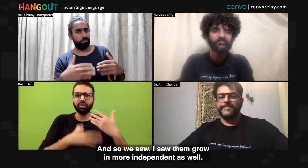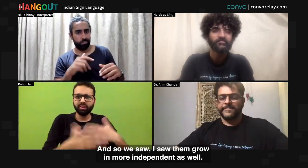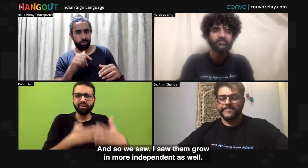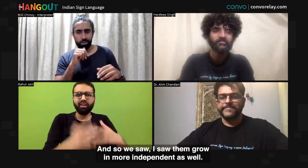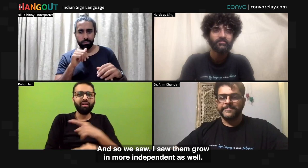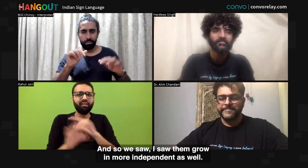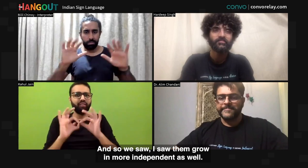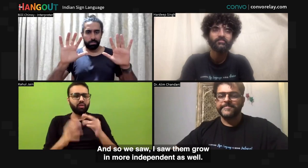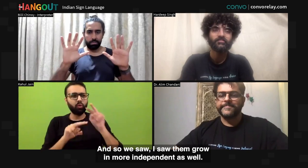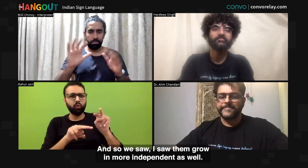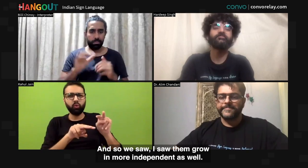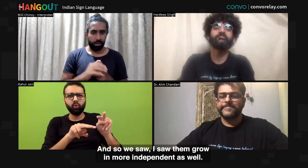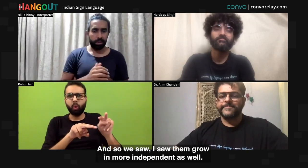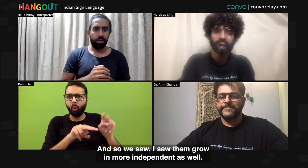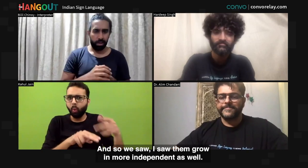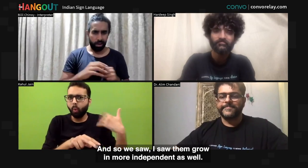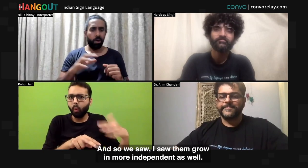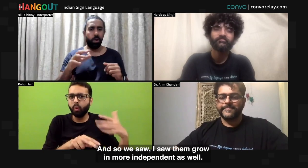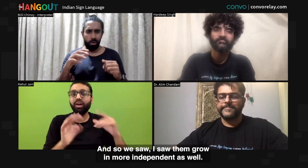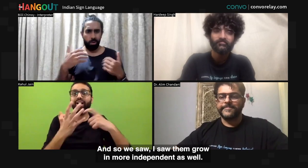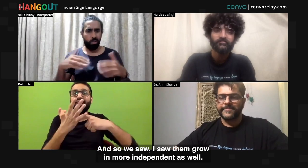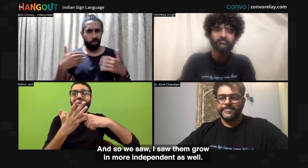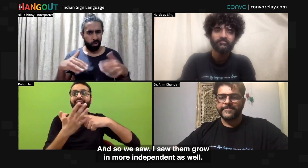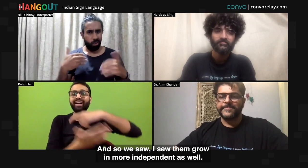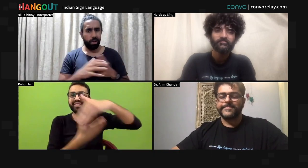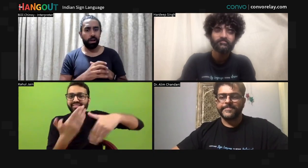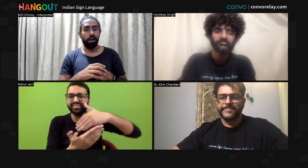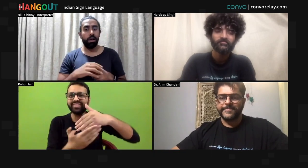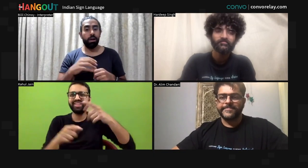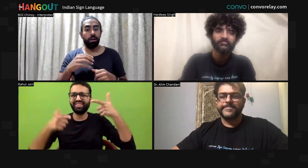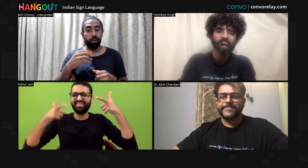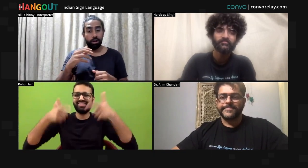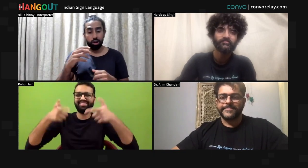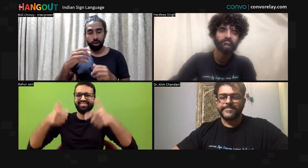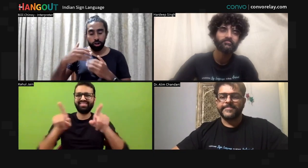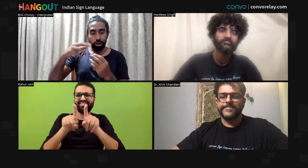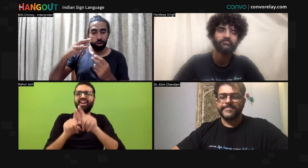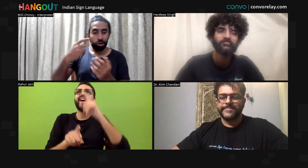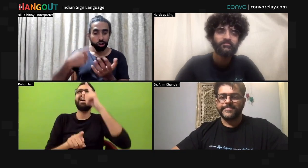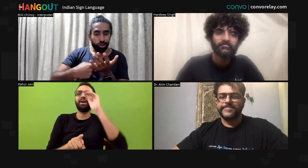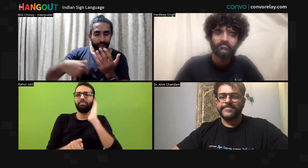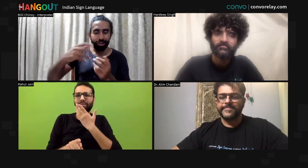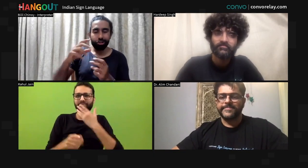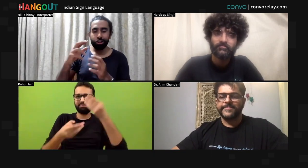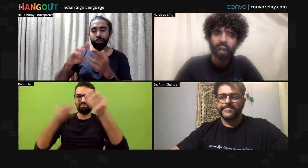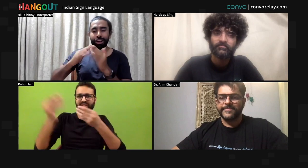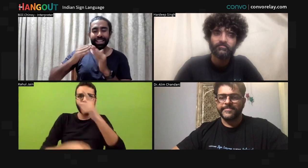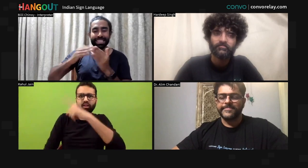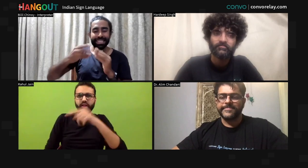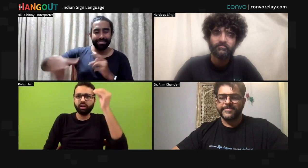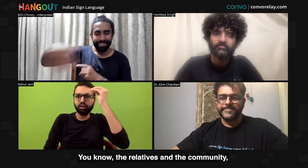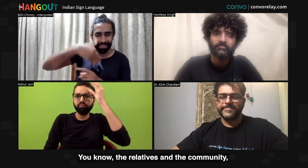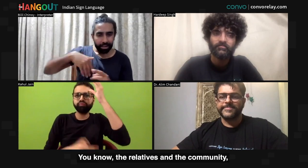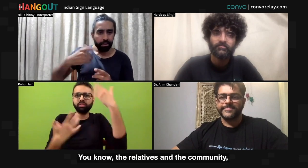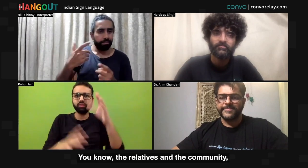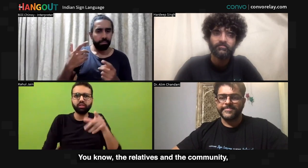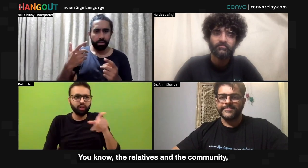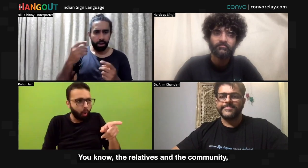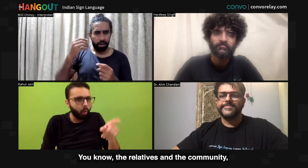I saw them grow in, in more independent as well and, you know, and the relatives and the